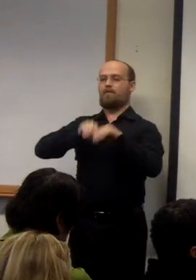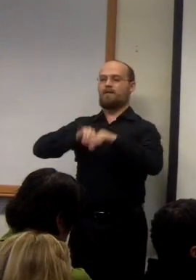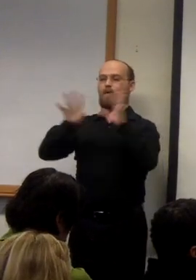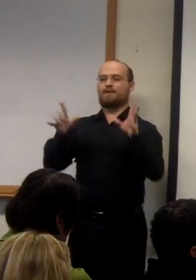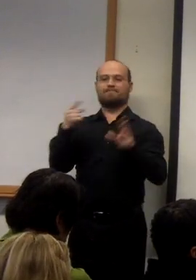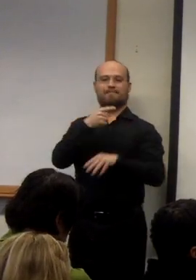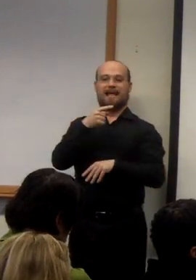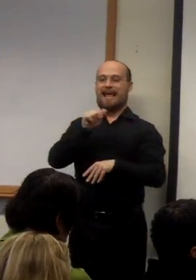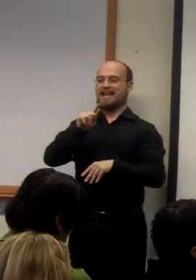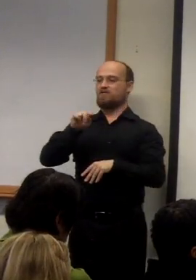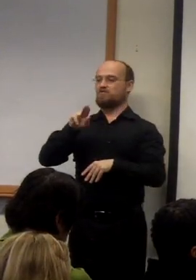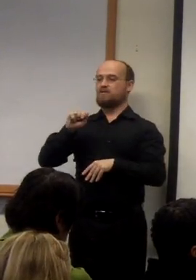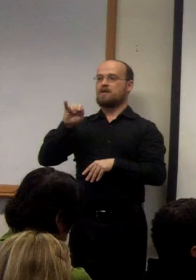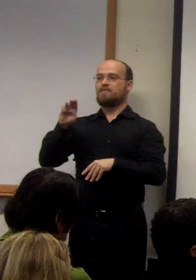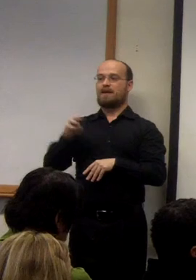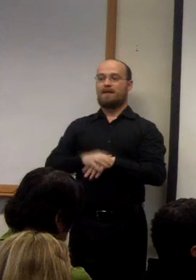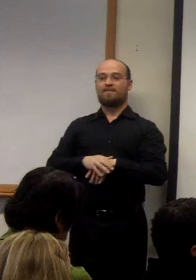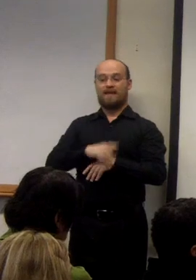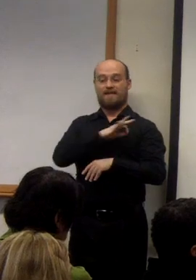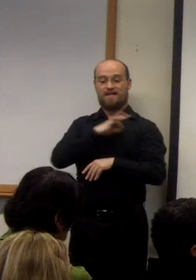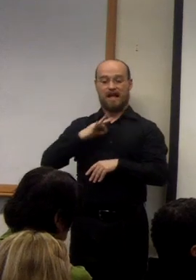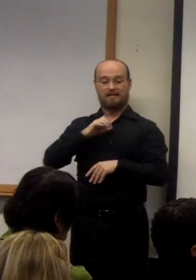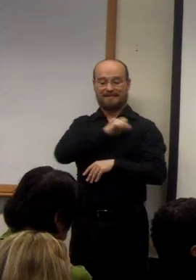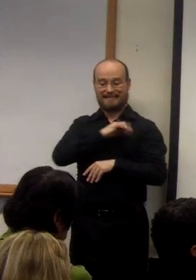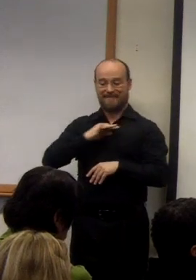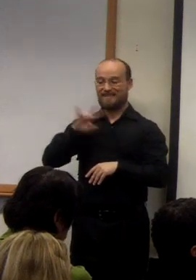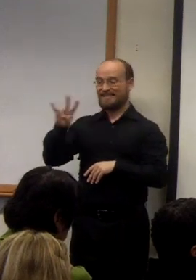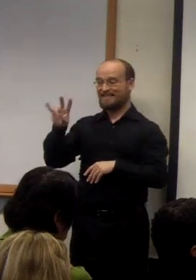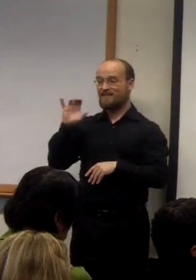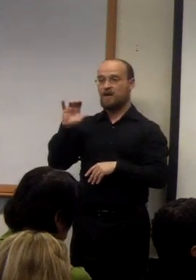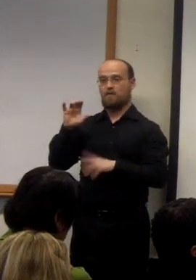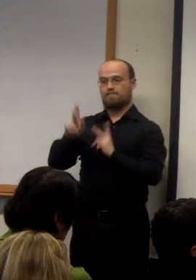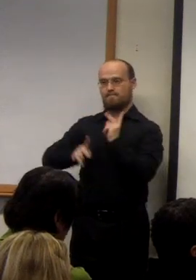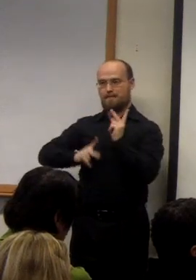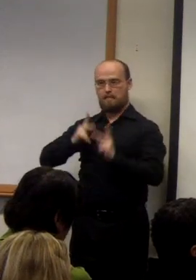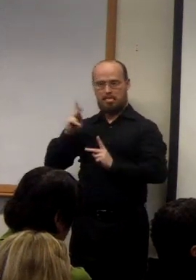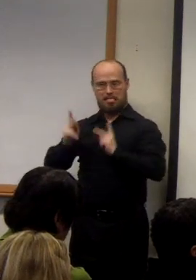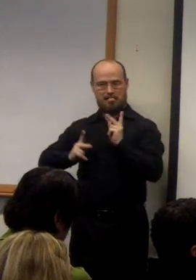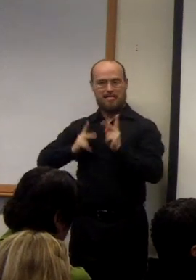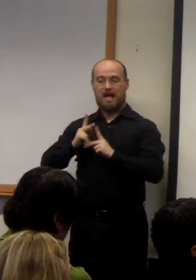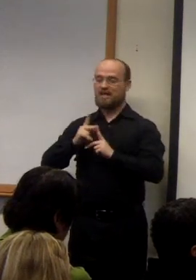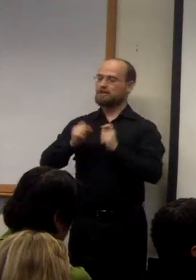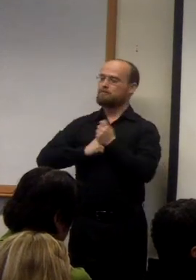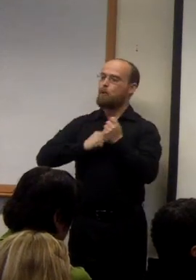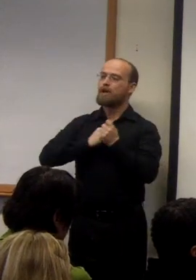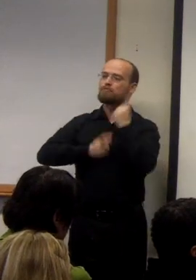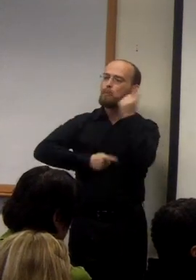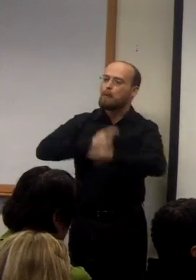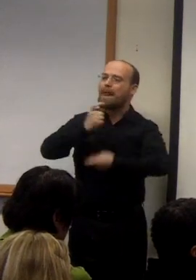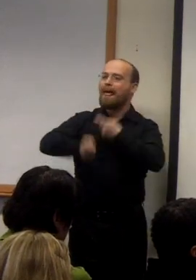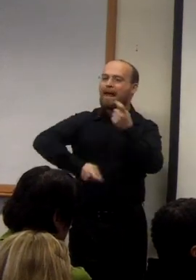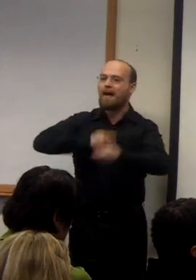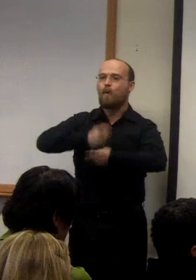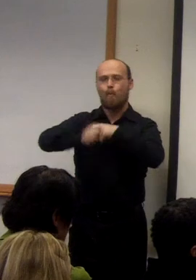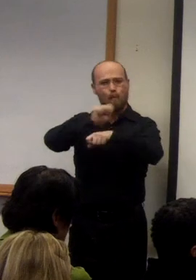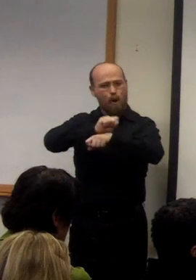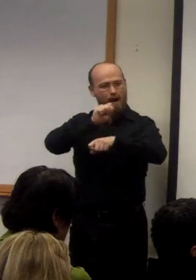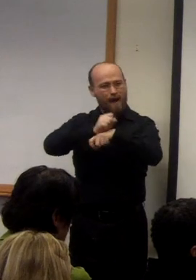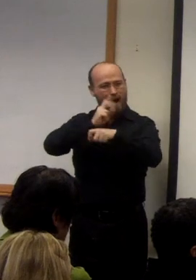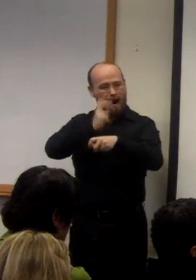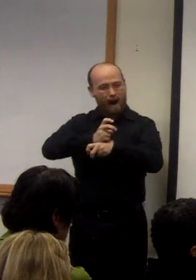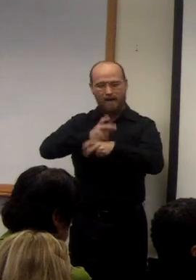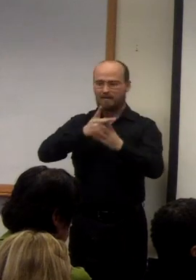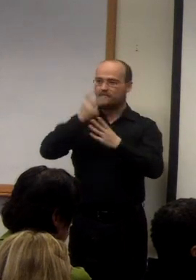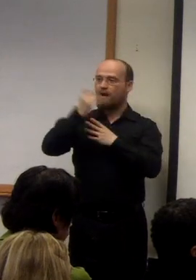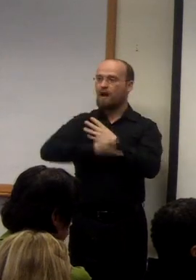that faculty and staff, 700 plus students, community members, all supported and donated to and worked very, very hard for this